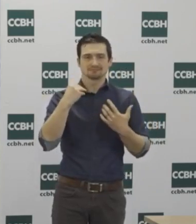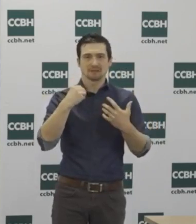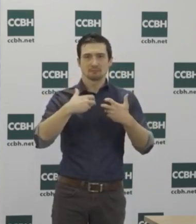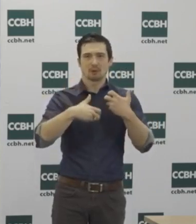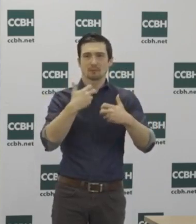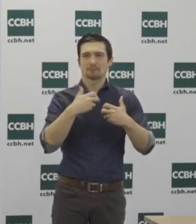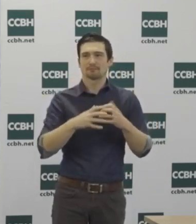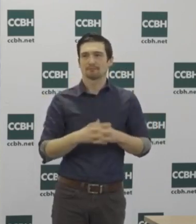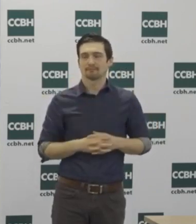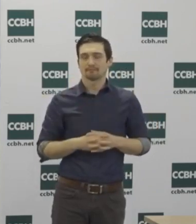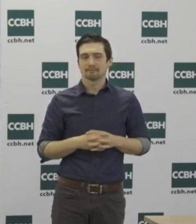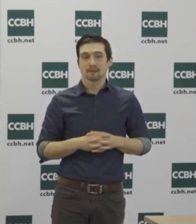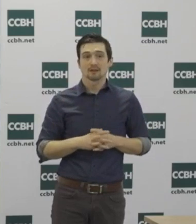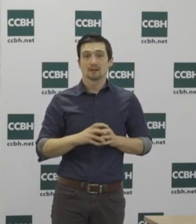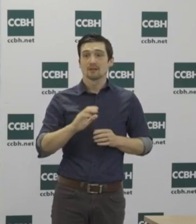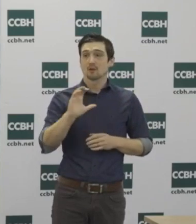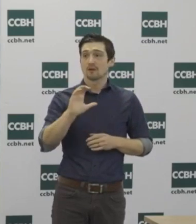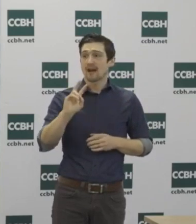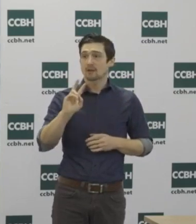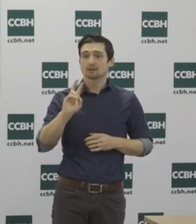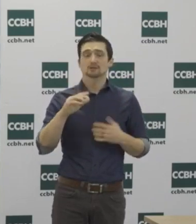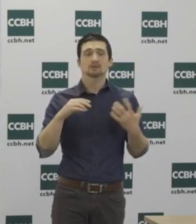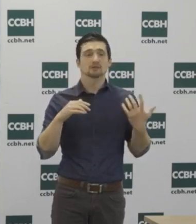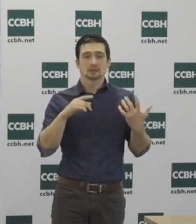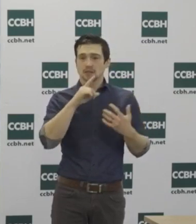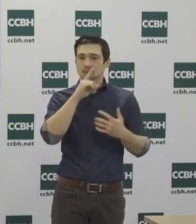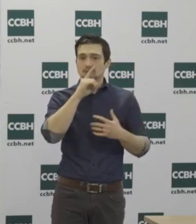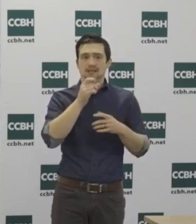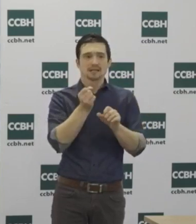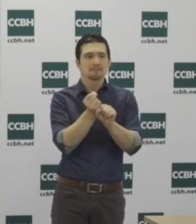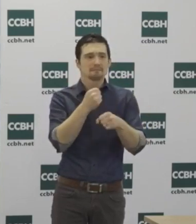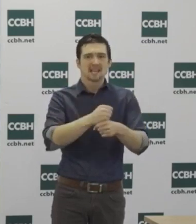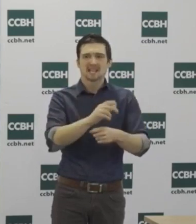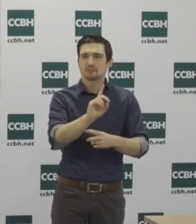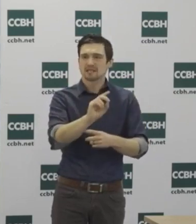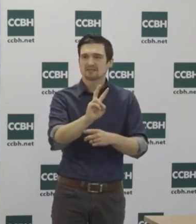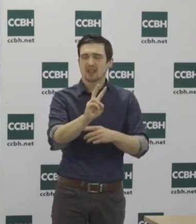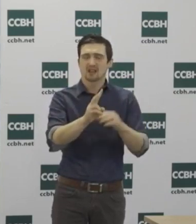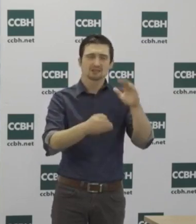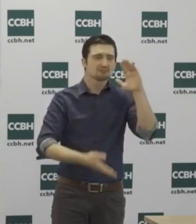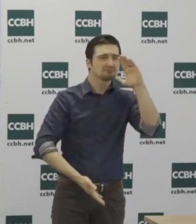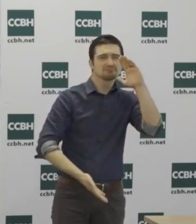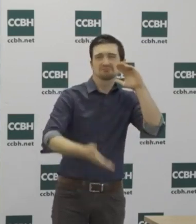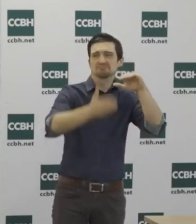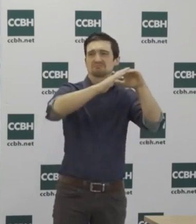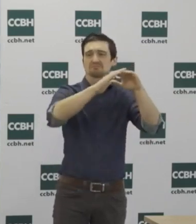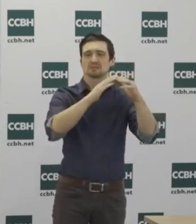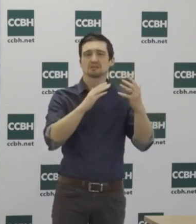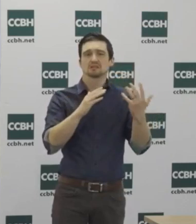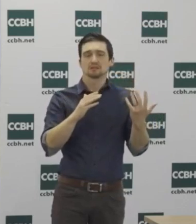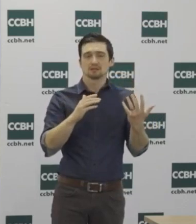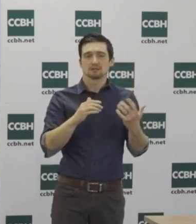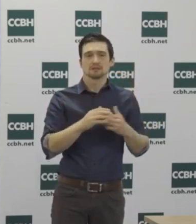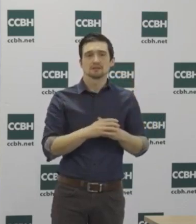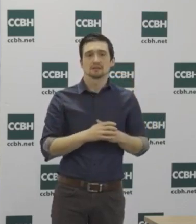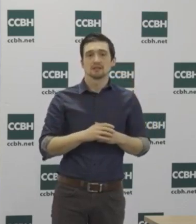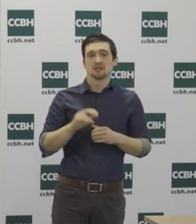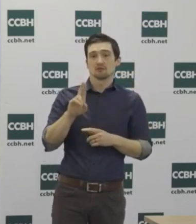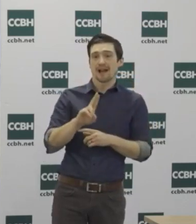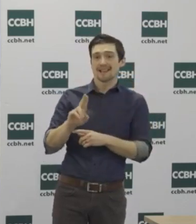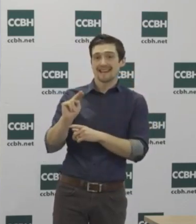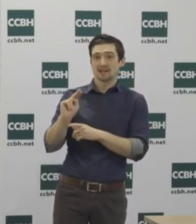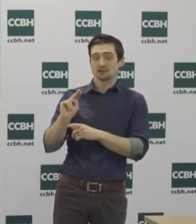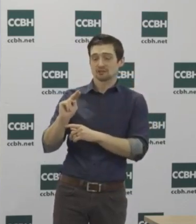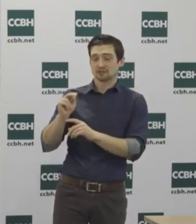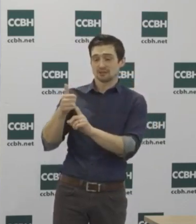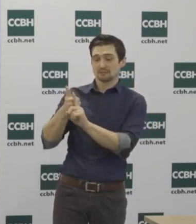This coronavirus is creating a worldwide surge in domestic violence. The Secretary General of the United Nations